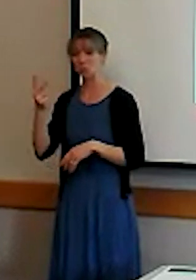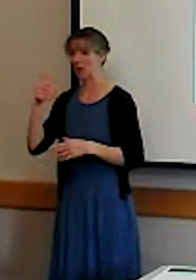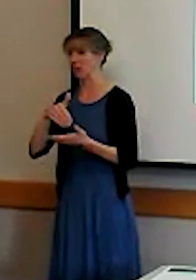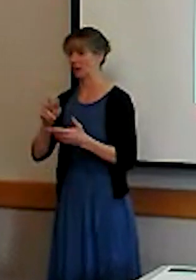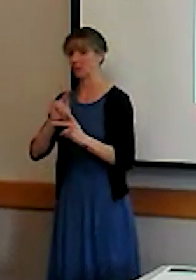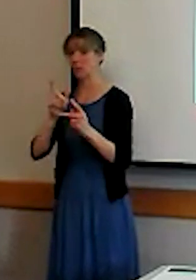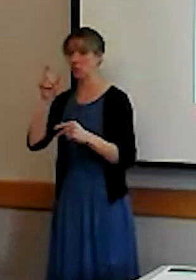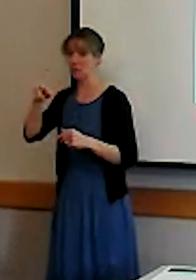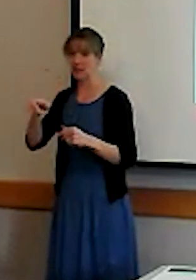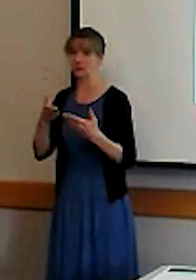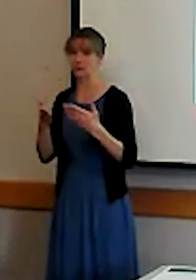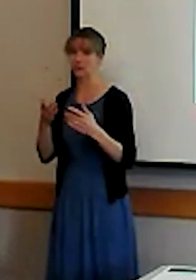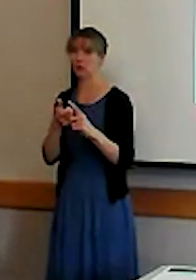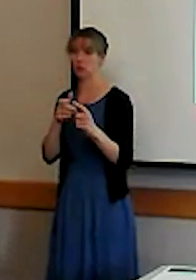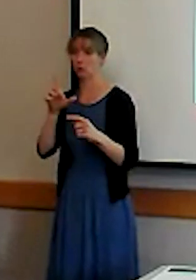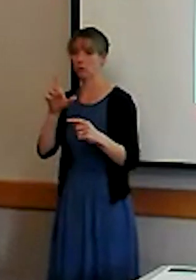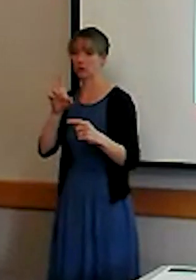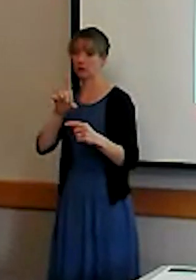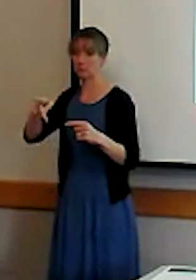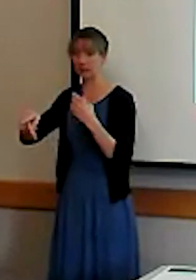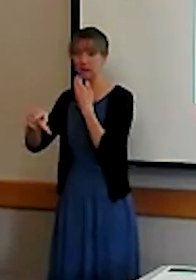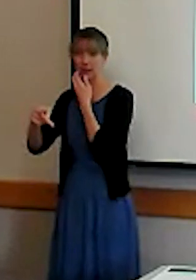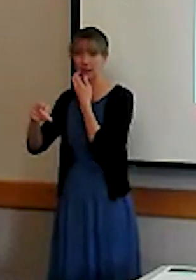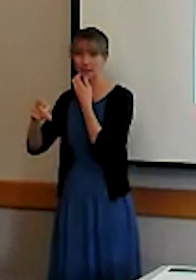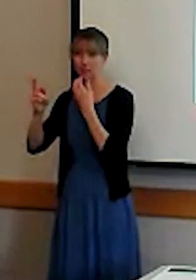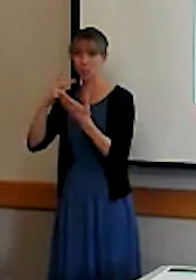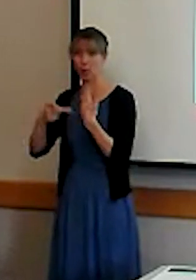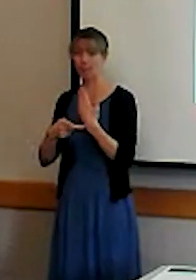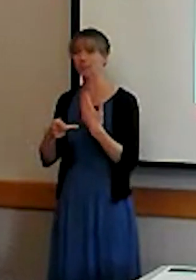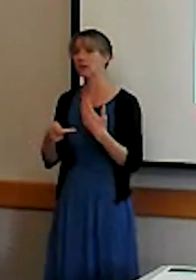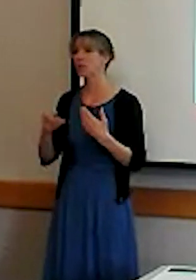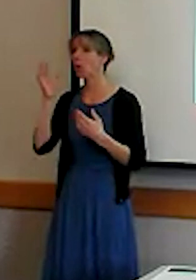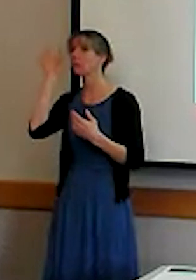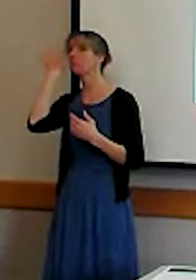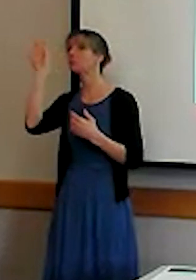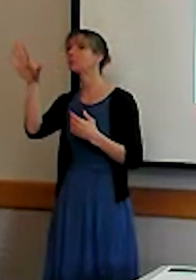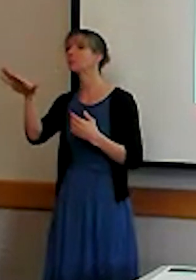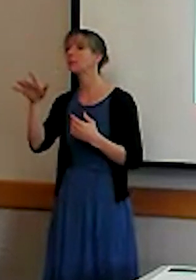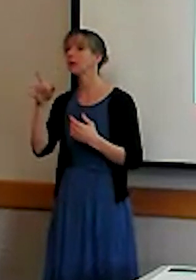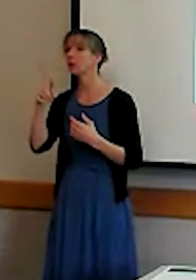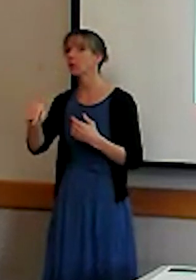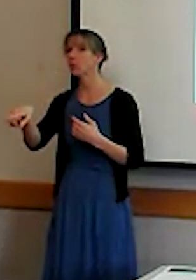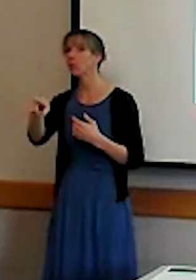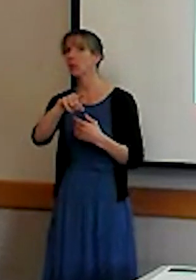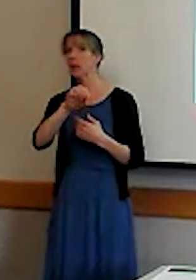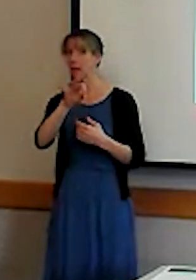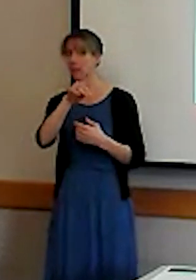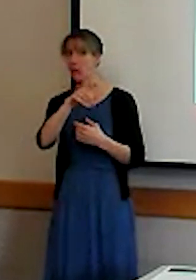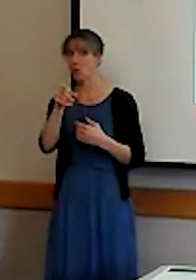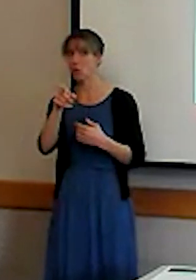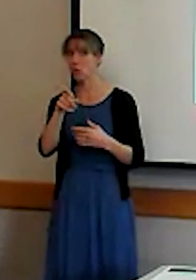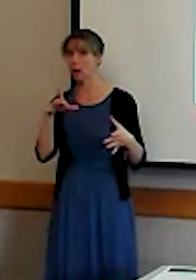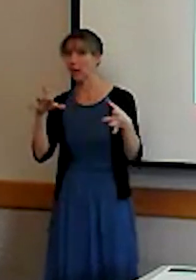receiving services through the DDP program. So just one little takeaway for all of you. If